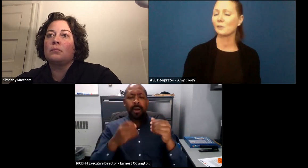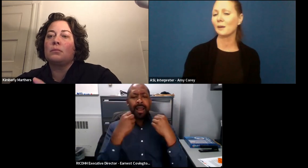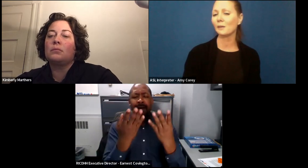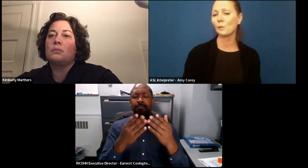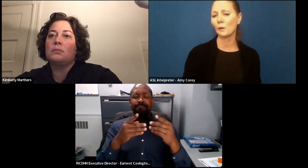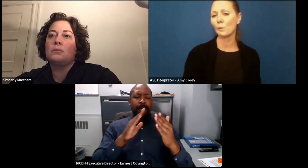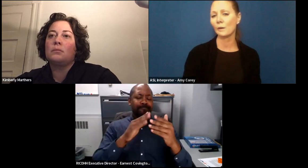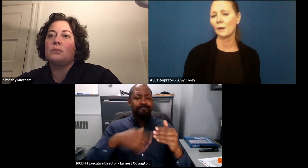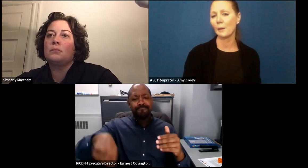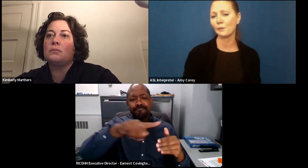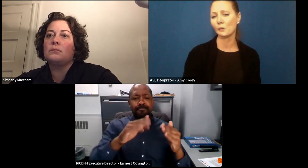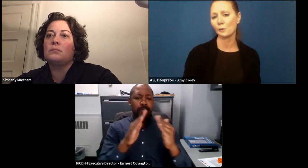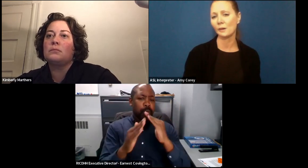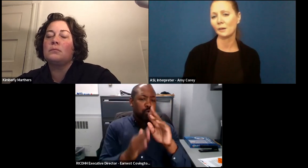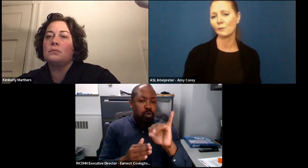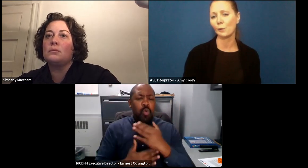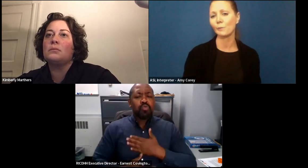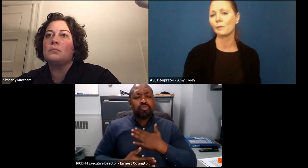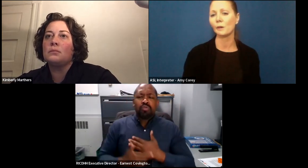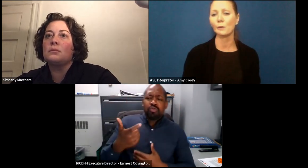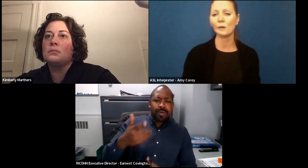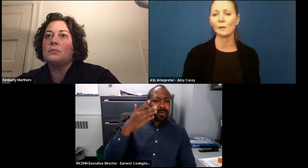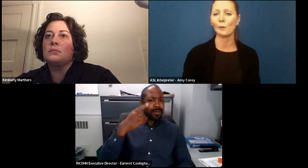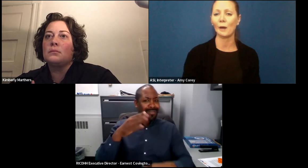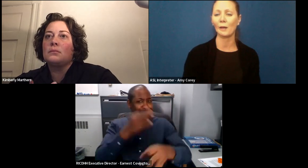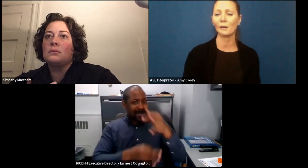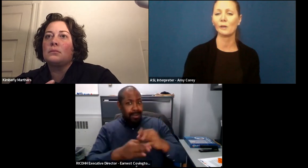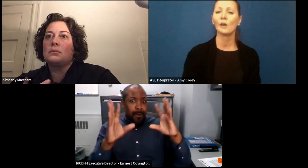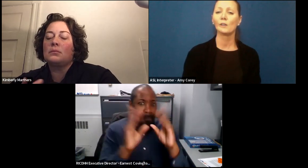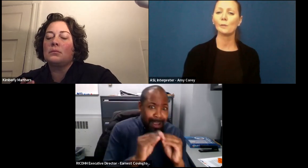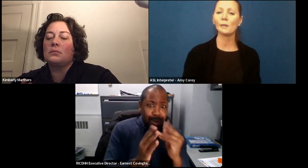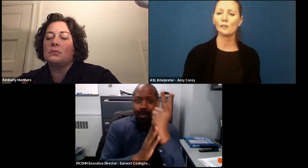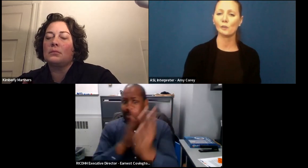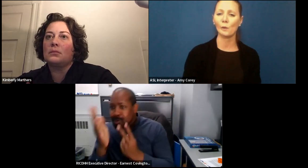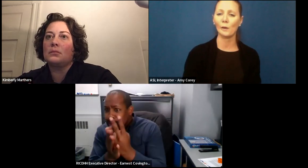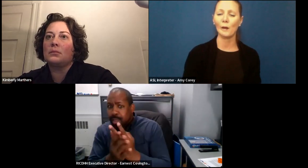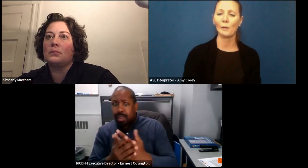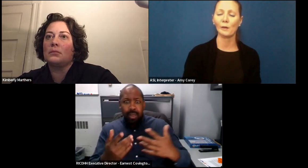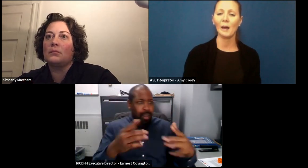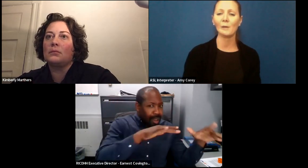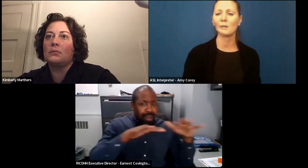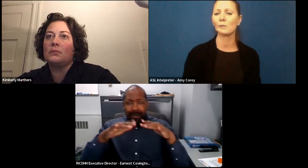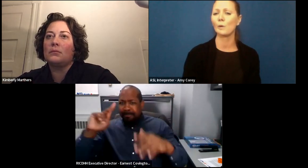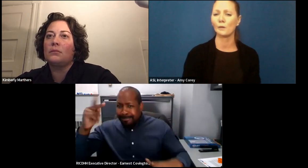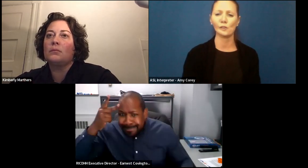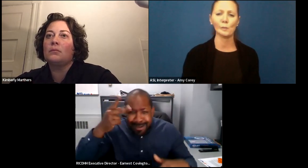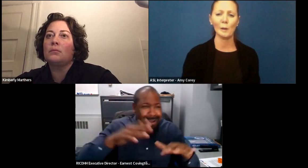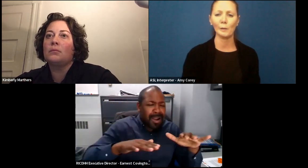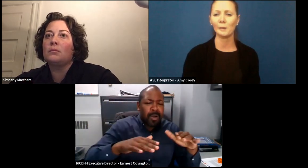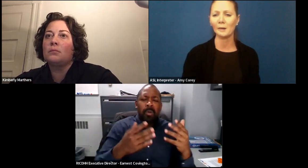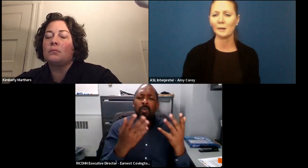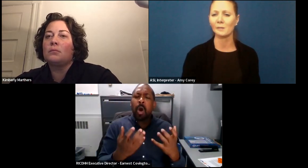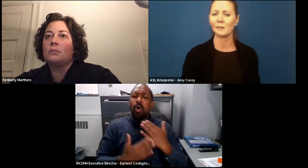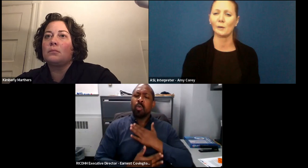have some nice one-on-one opportunity for the community of Rhode Island to really enjoy, rather than having these 1 or 2